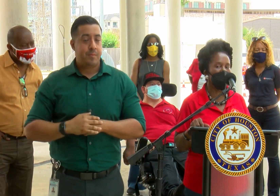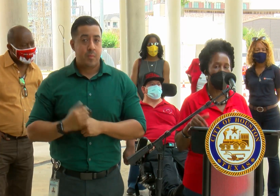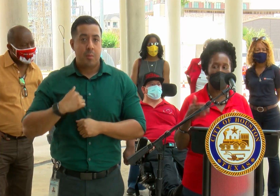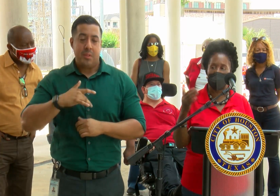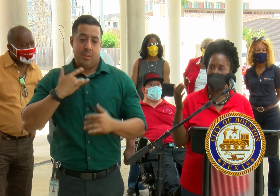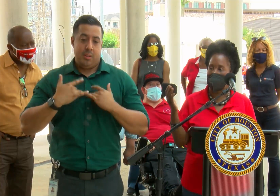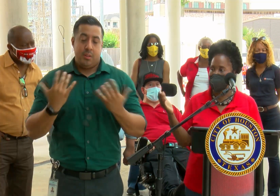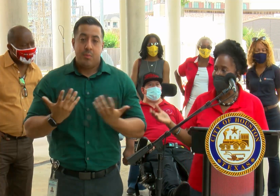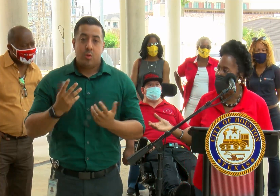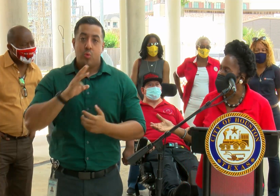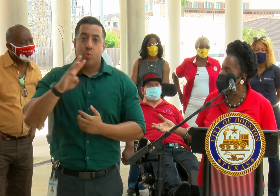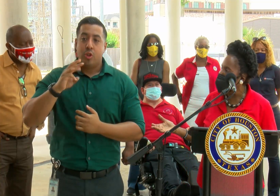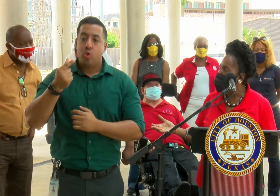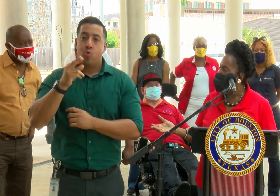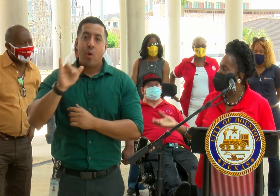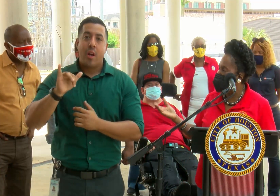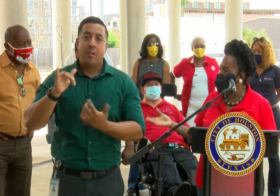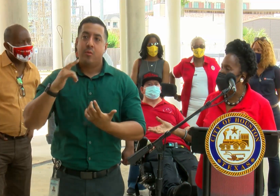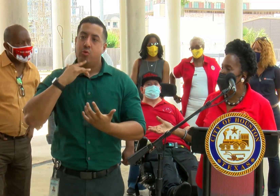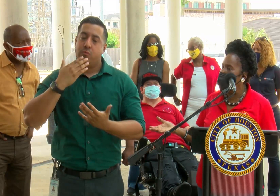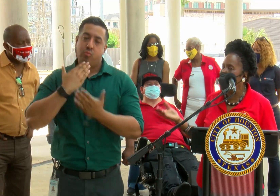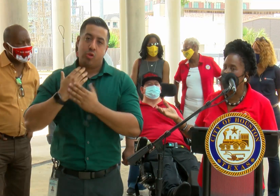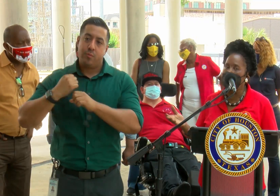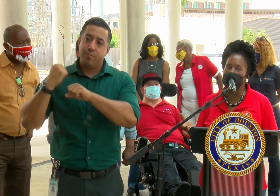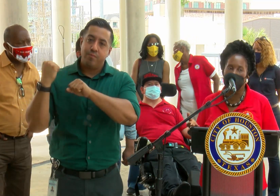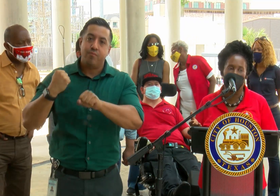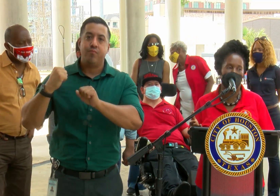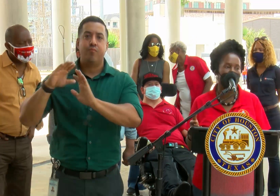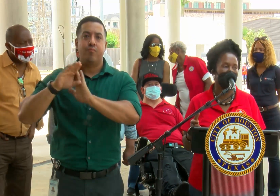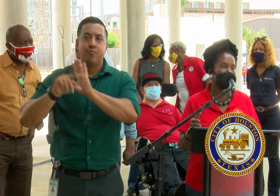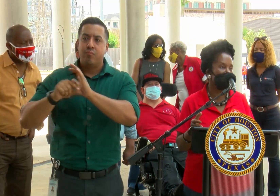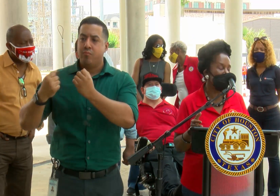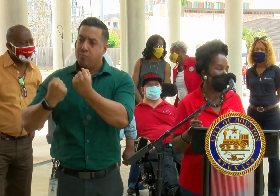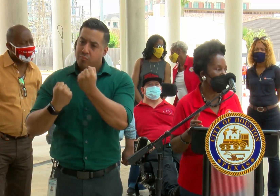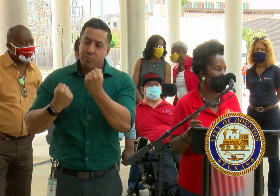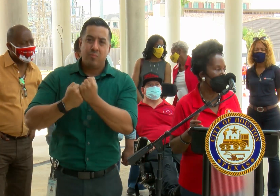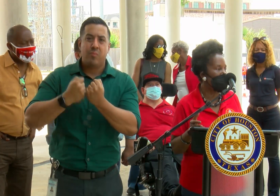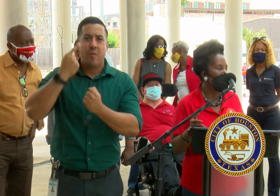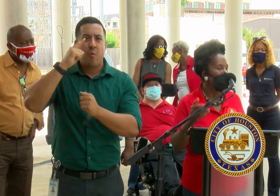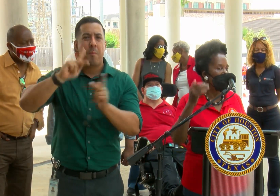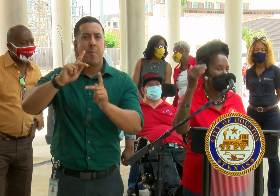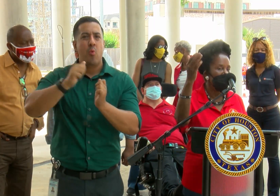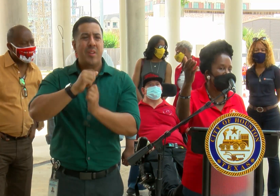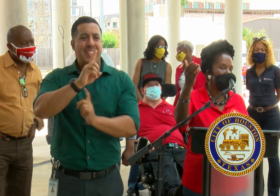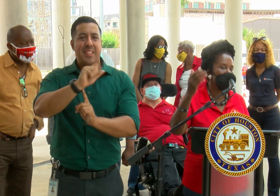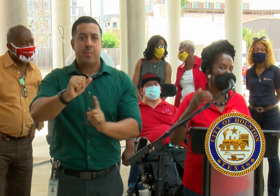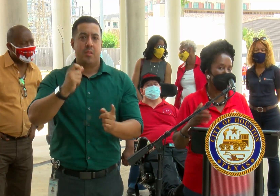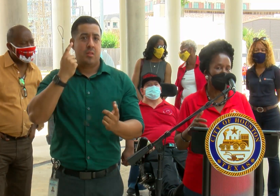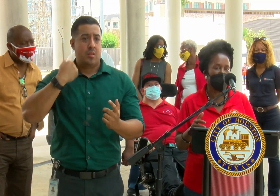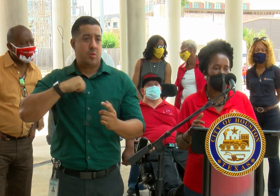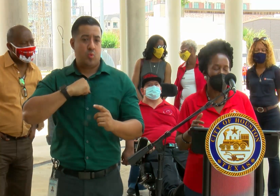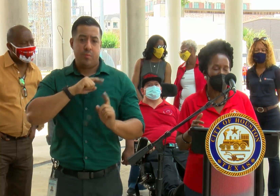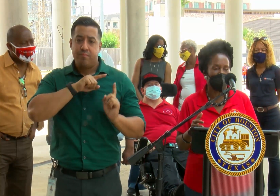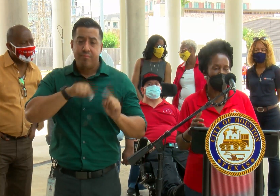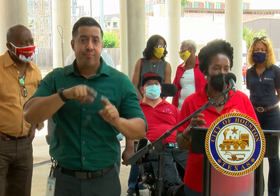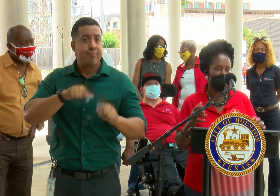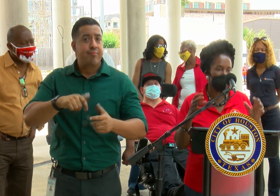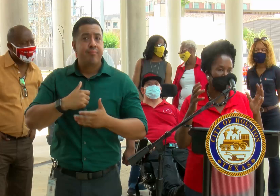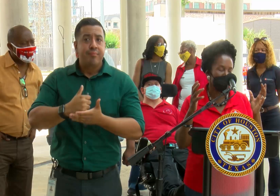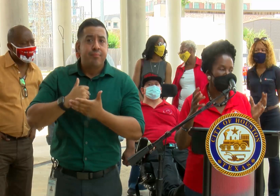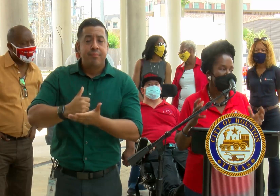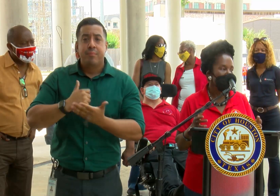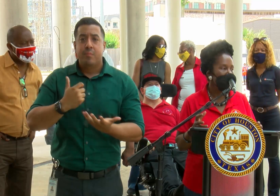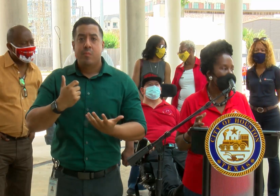West Gray that has a strong portfolio of helping people living with disabilities. We've been here, people dealing